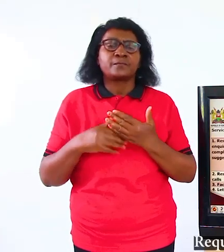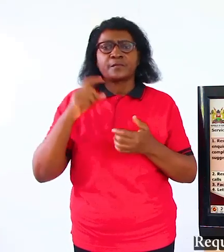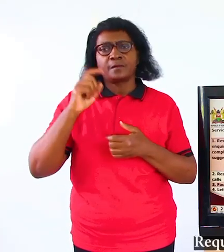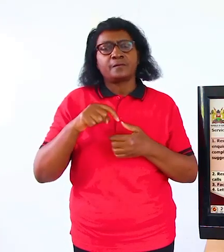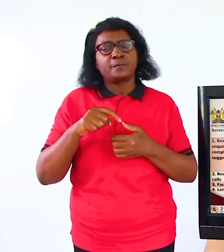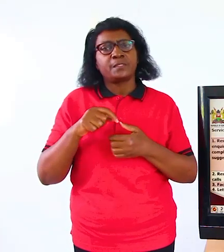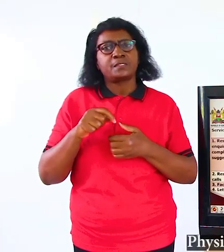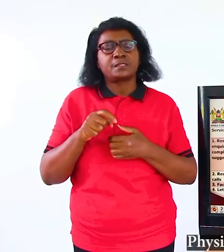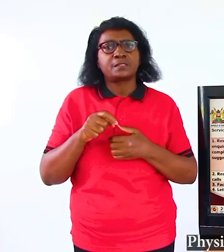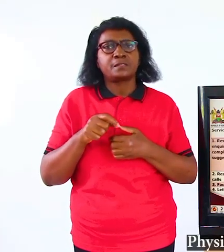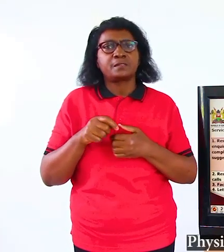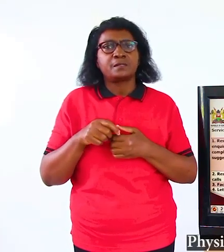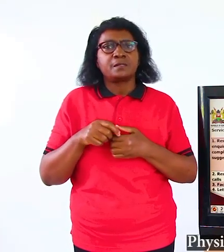Requirement: physical visits.